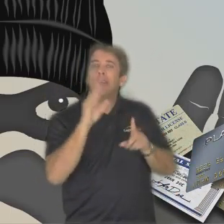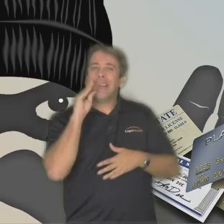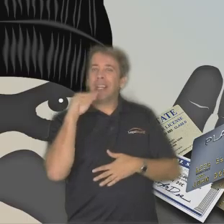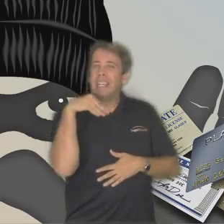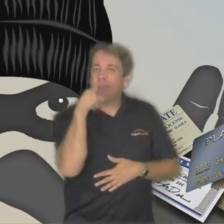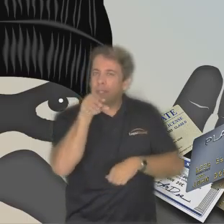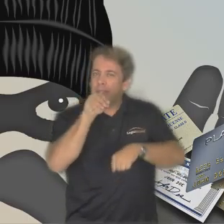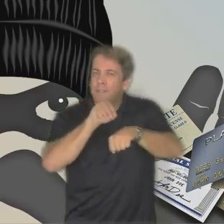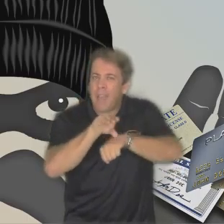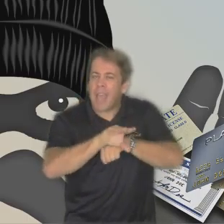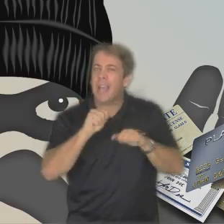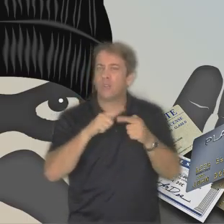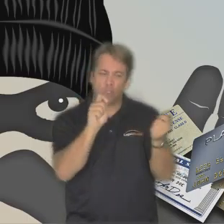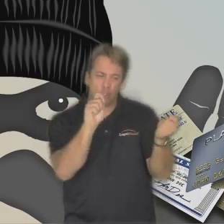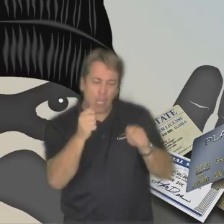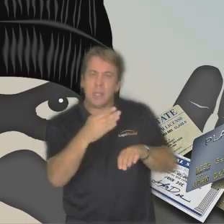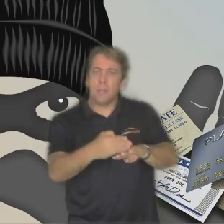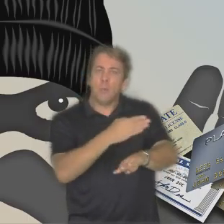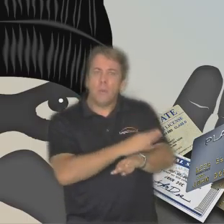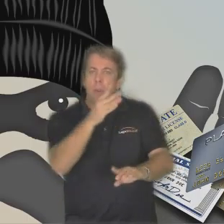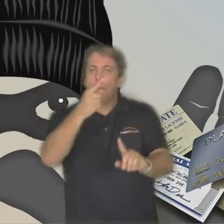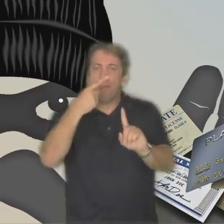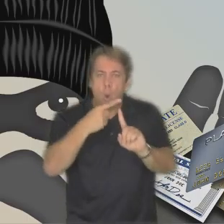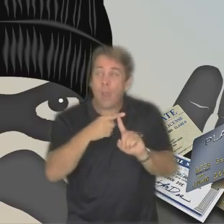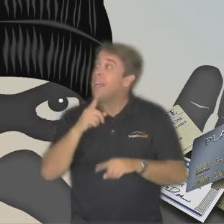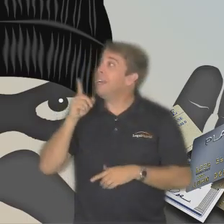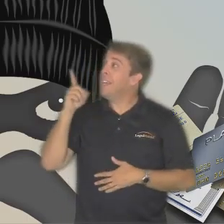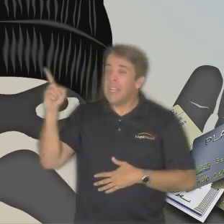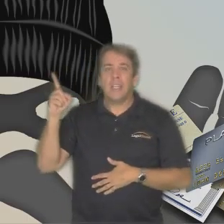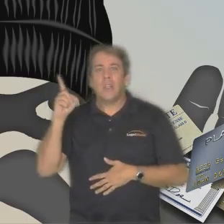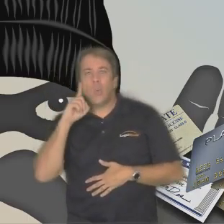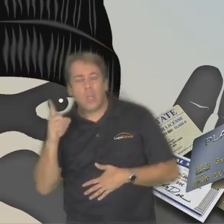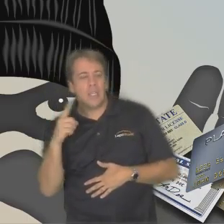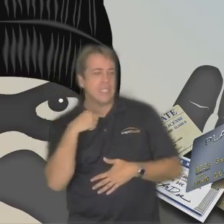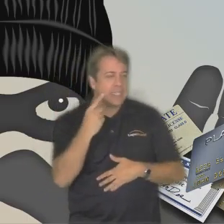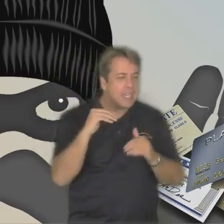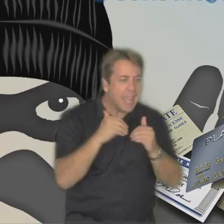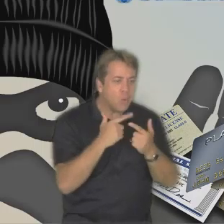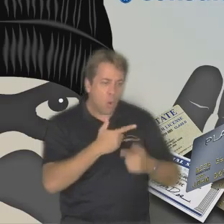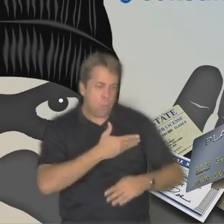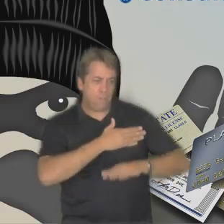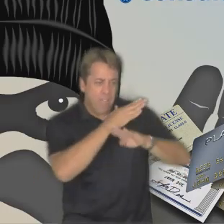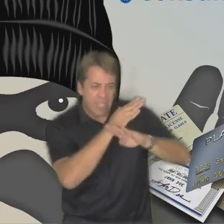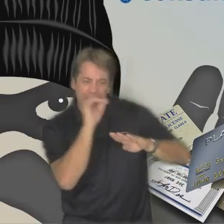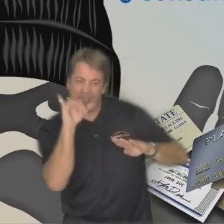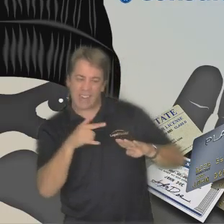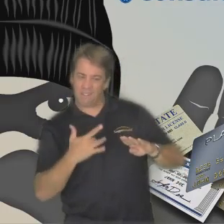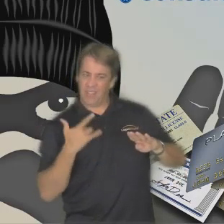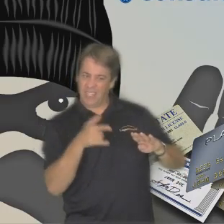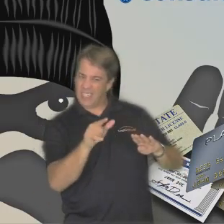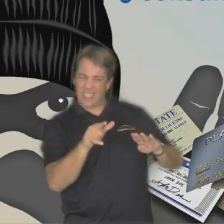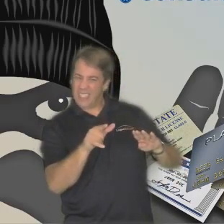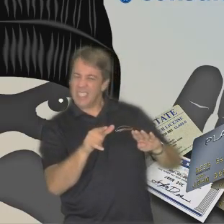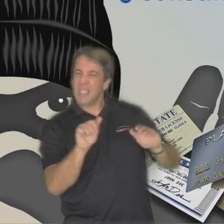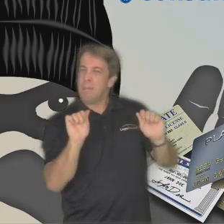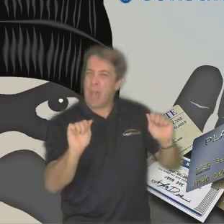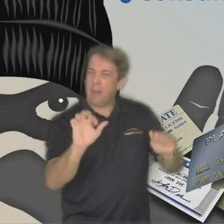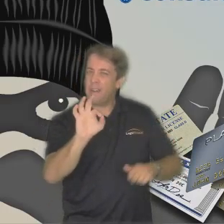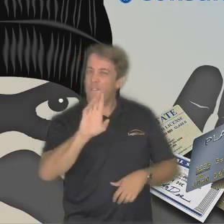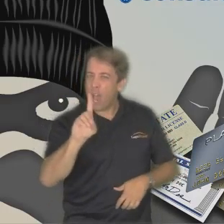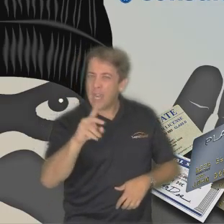You will be provided credit report and analysis. You have access to consultation, fraud alerts, identity restoration services,